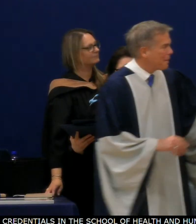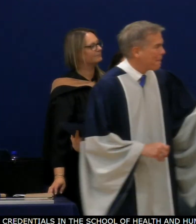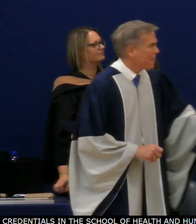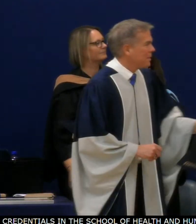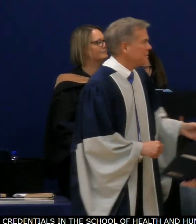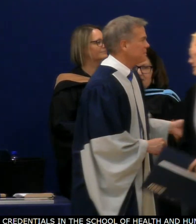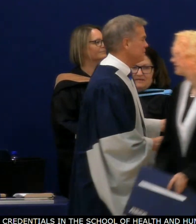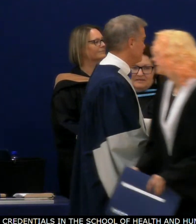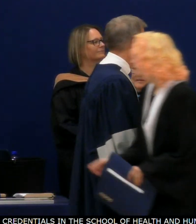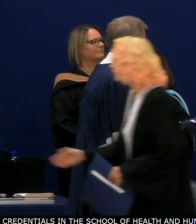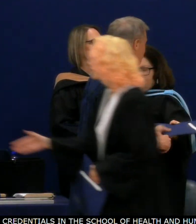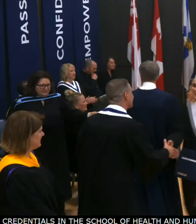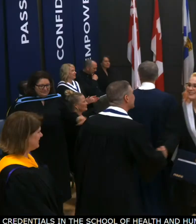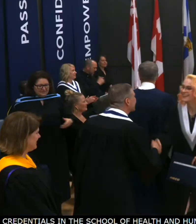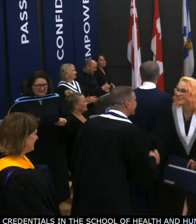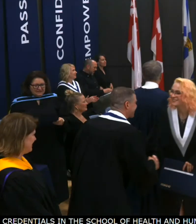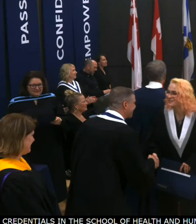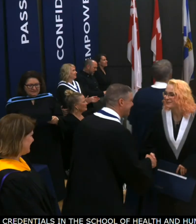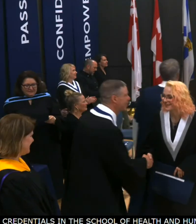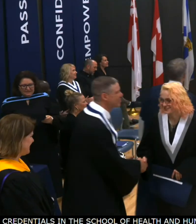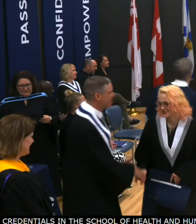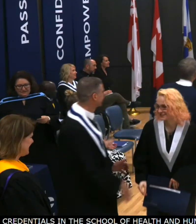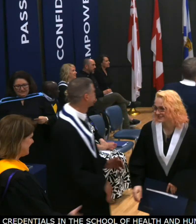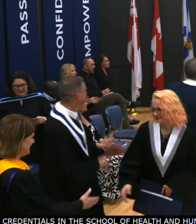Anika Jules.